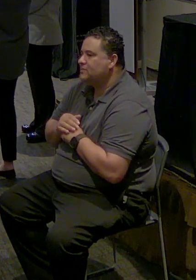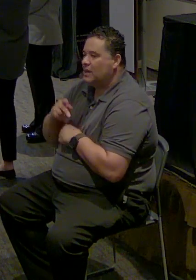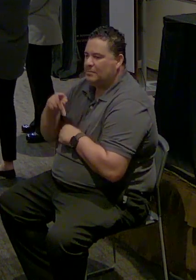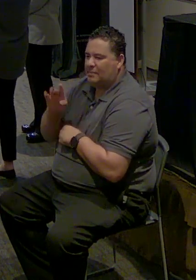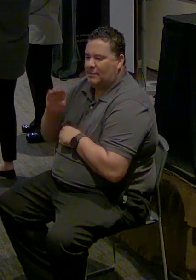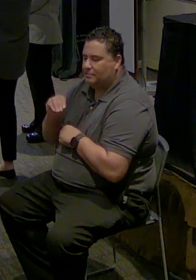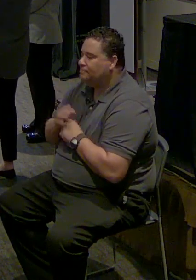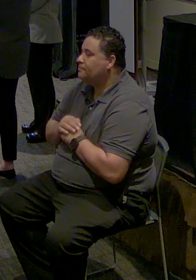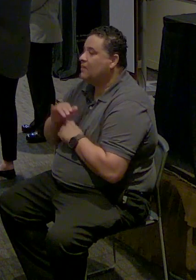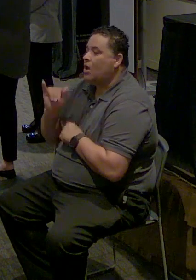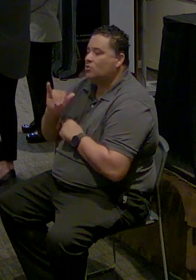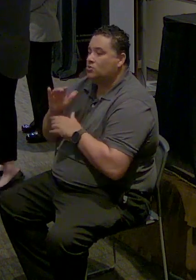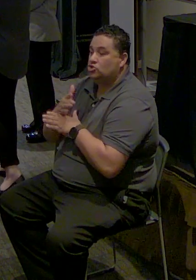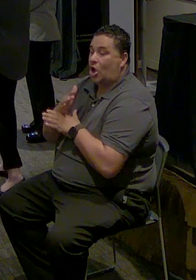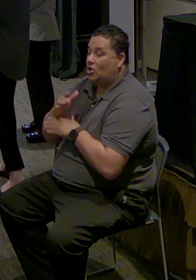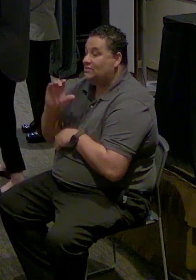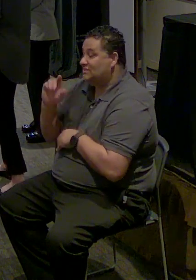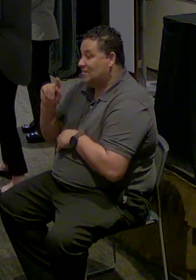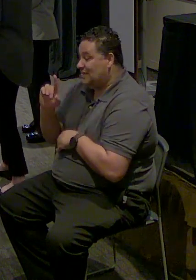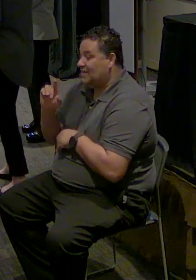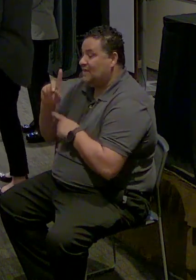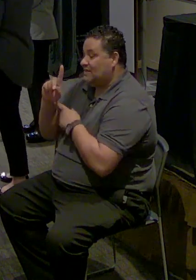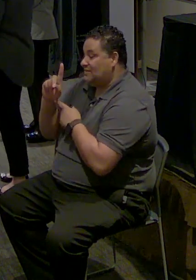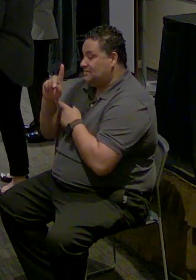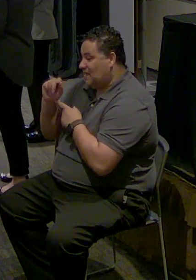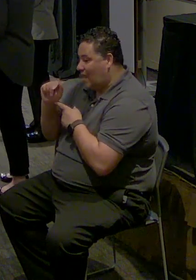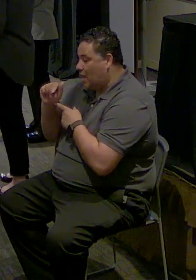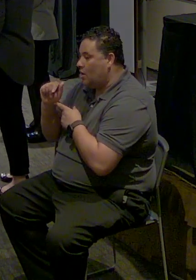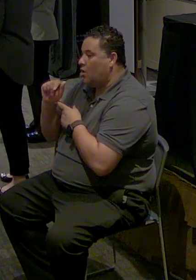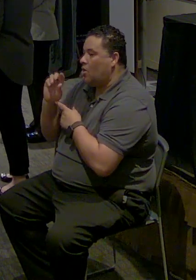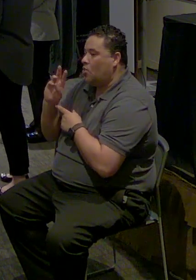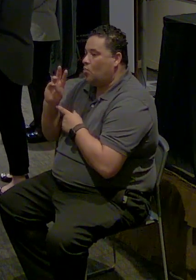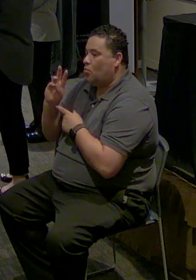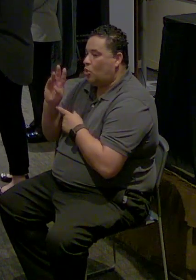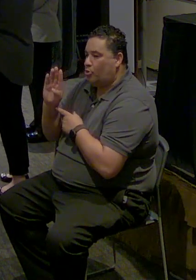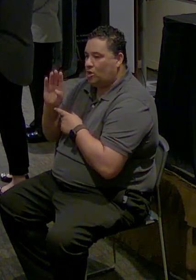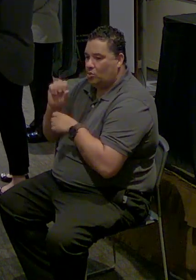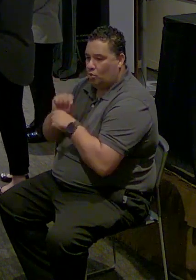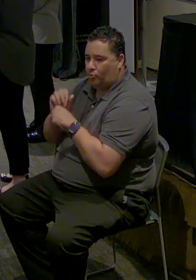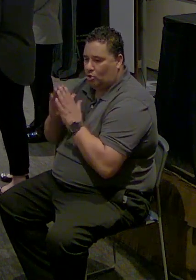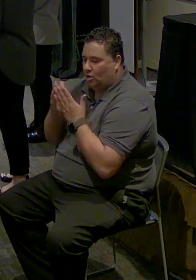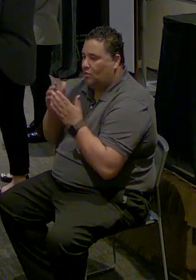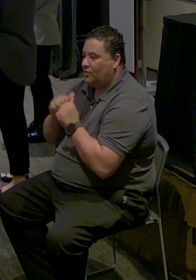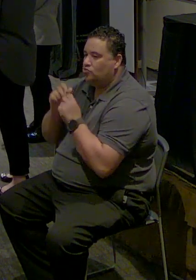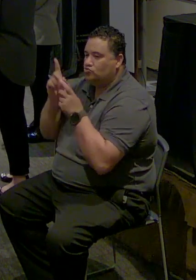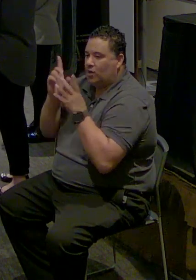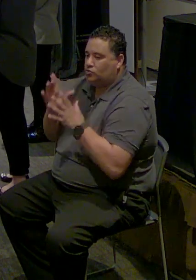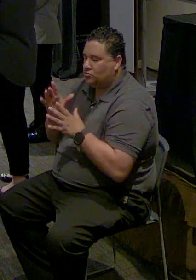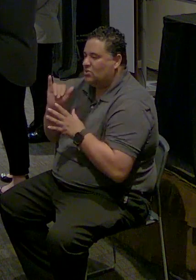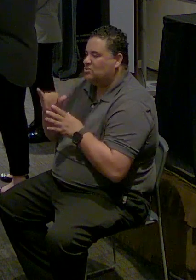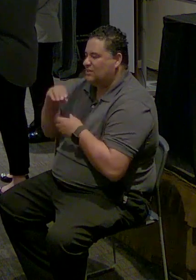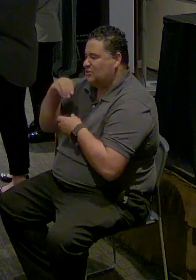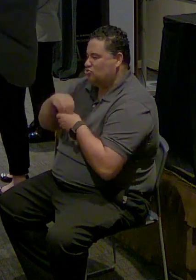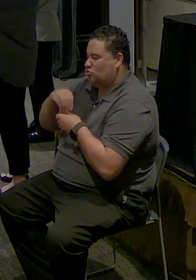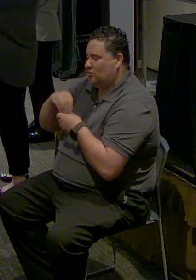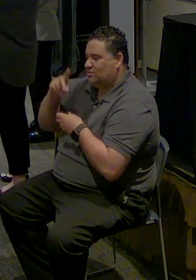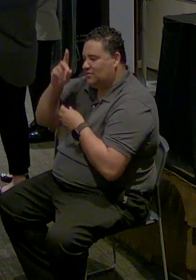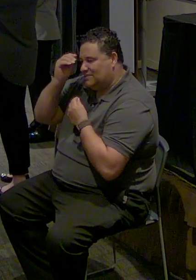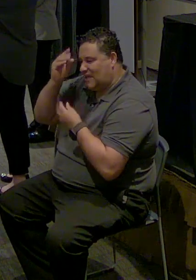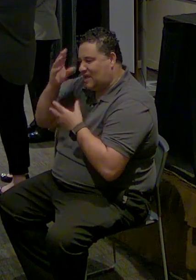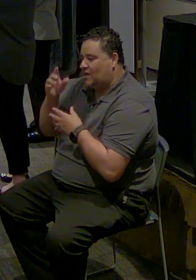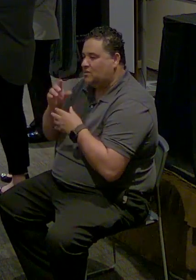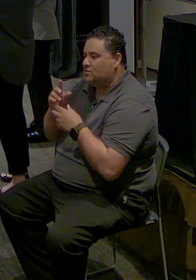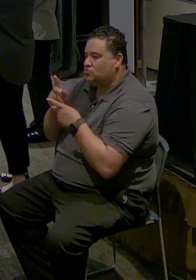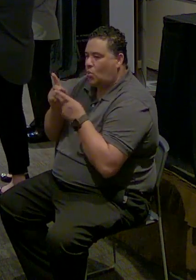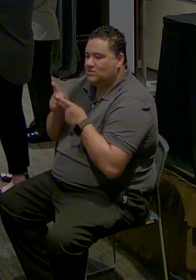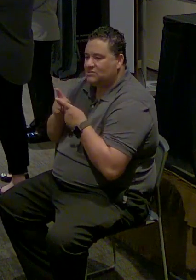share with them a CTE data workbook with directors. Those are our internal data sources. And then we